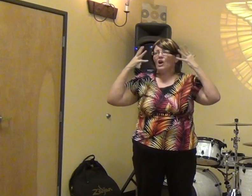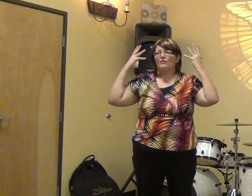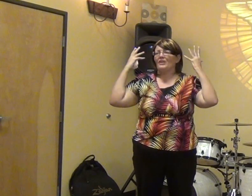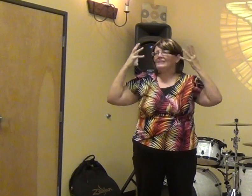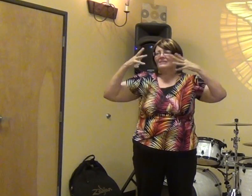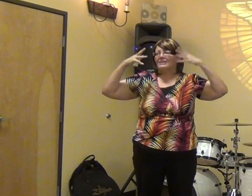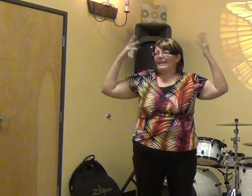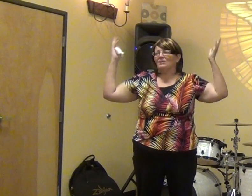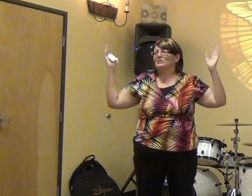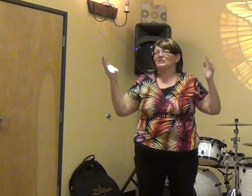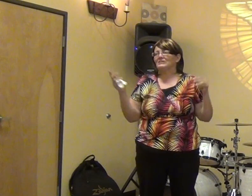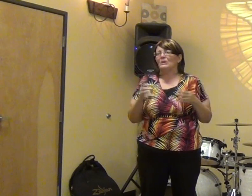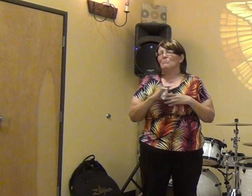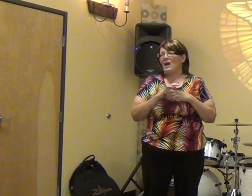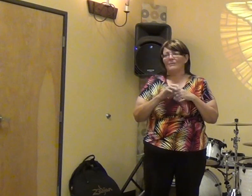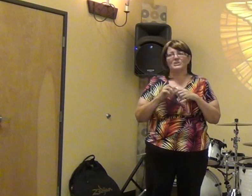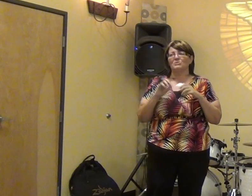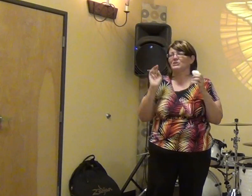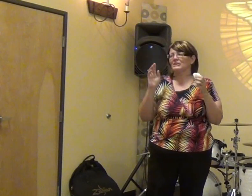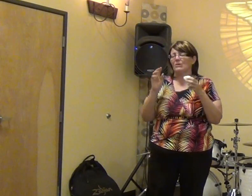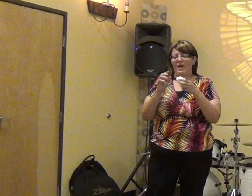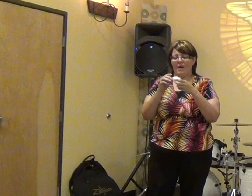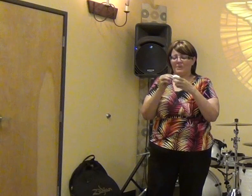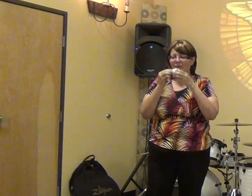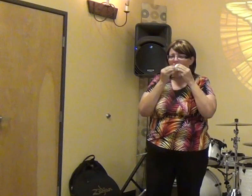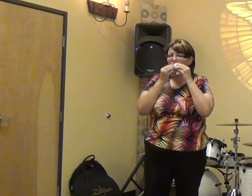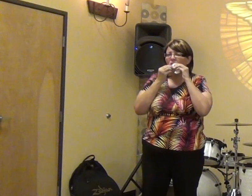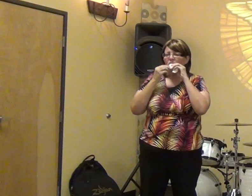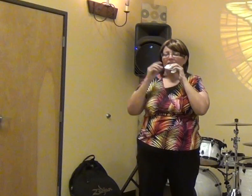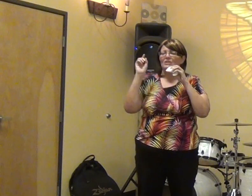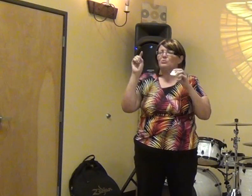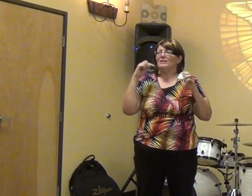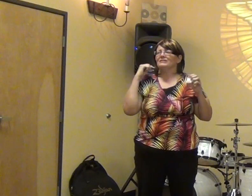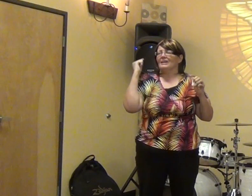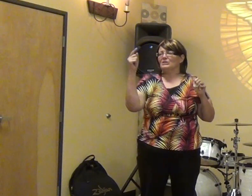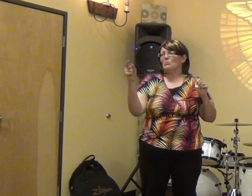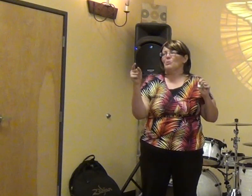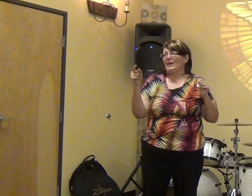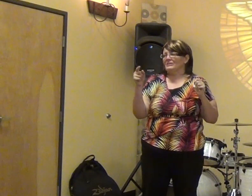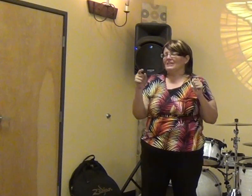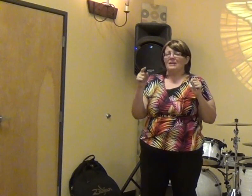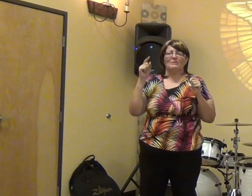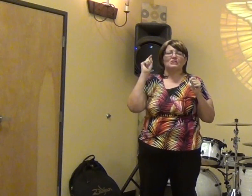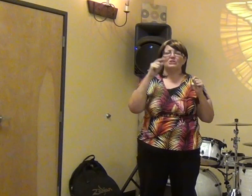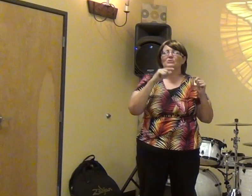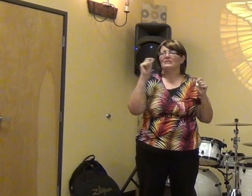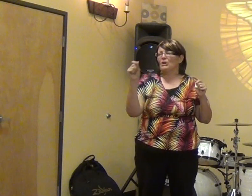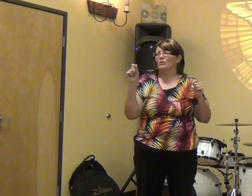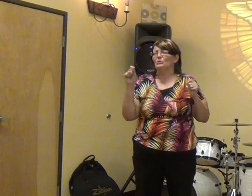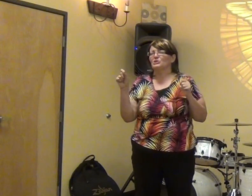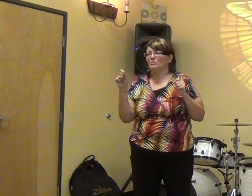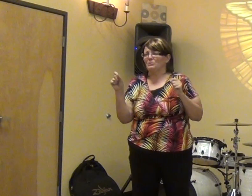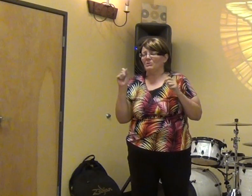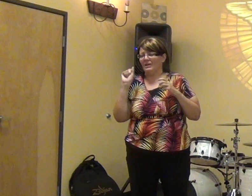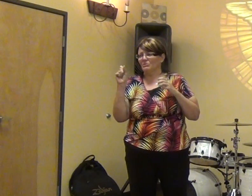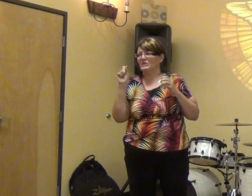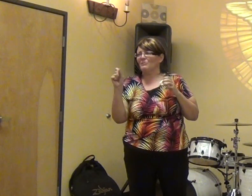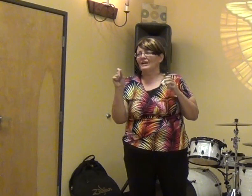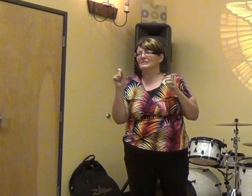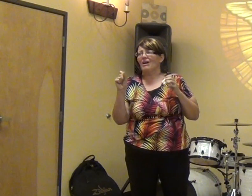just, her face looked like it was just going to pop. She was just so happy. So I just want to say to the prayer team and to you that don't use